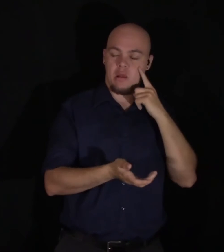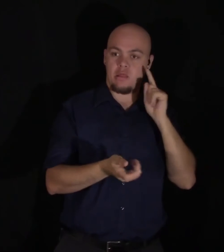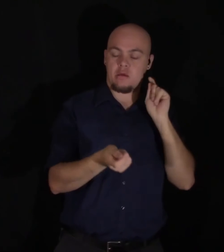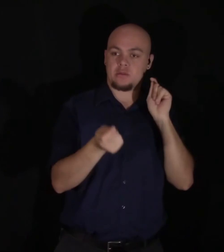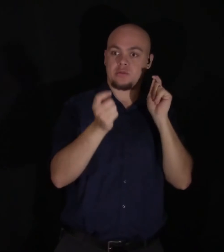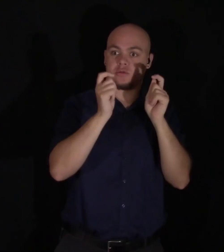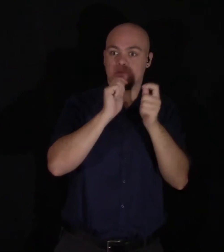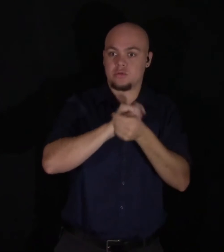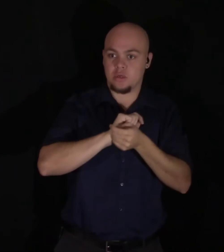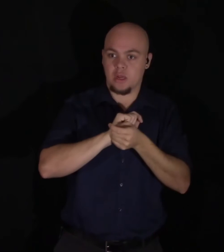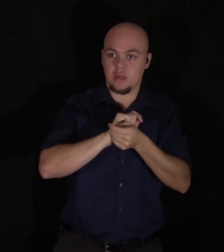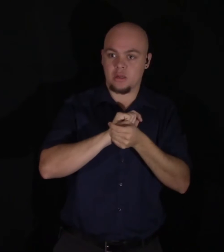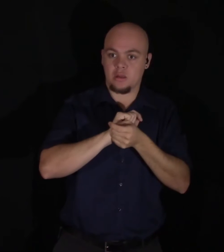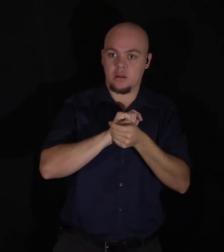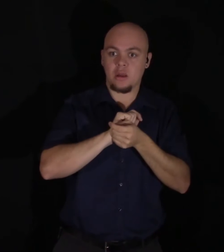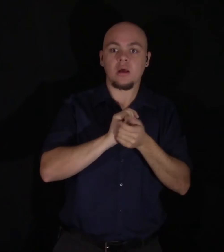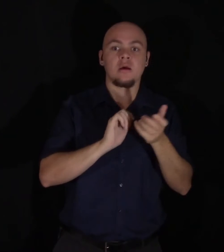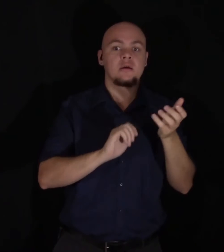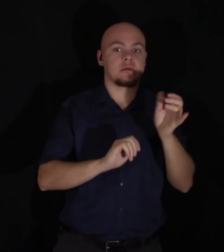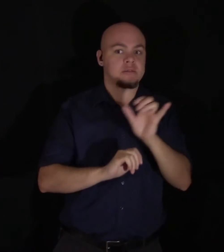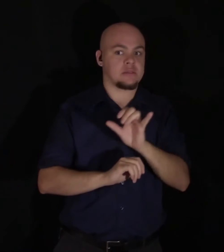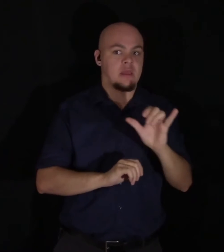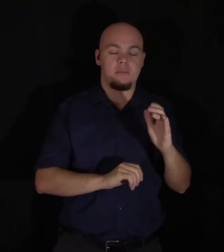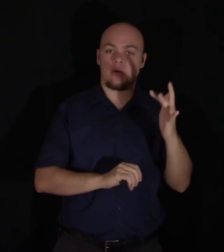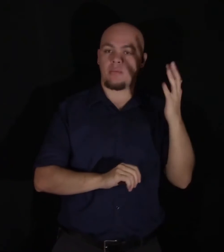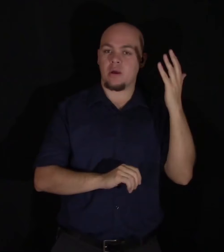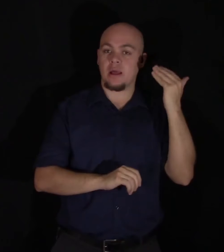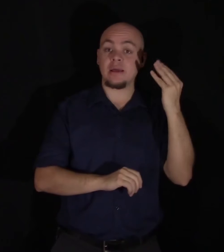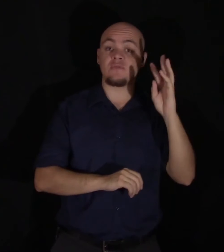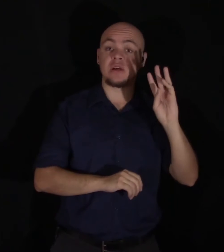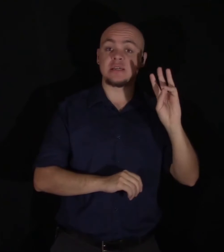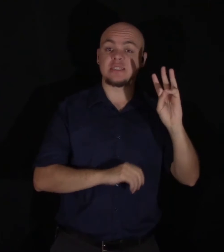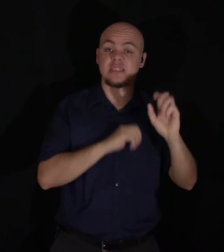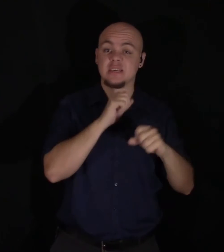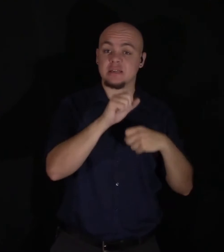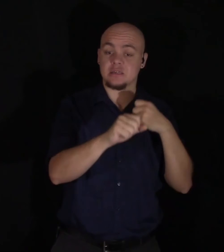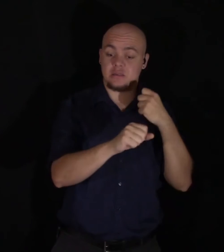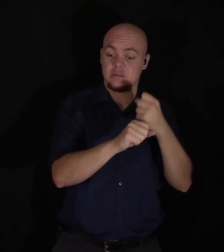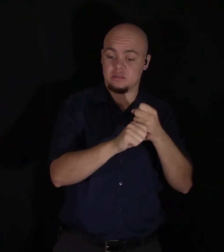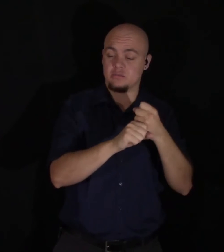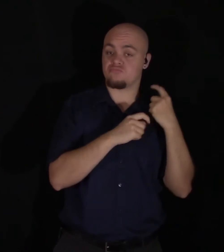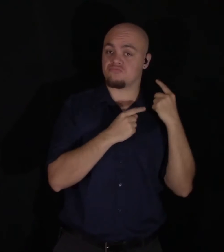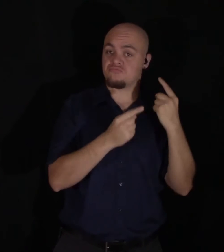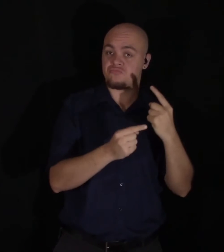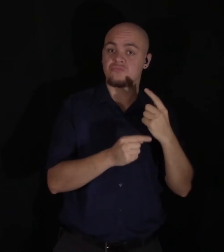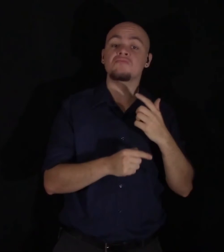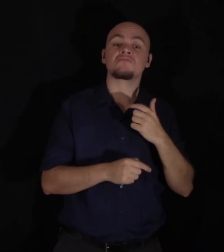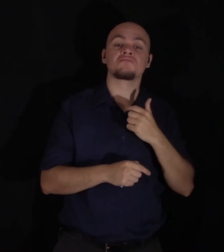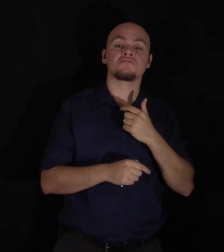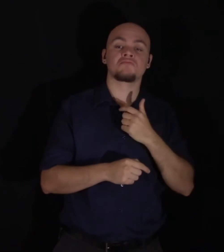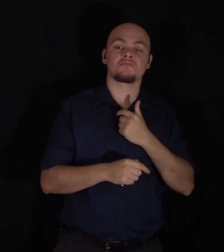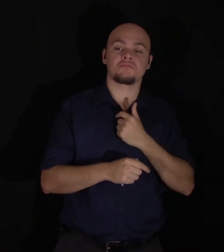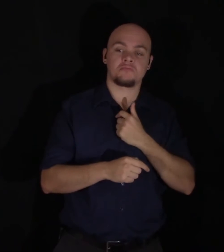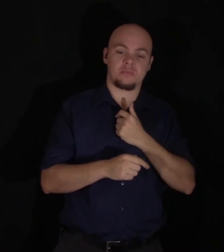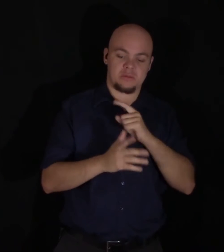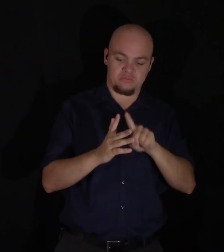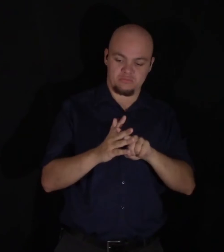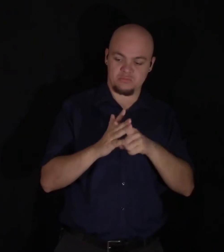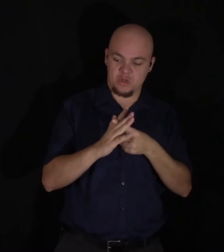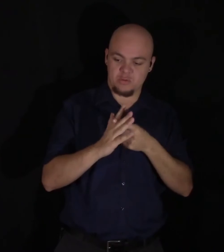their earlier bent. 6 years have passed since I resolved on my present undertaking.